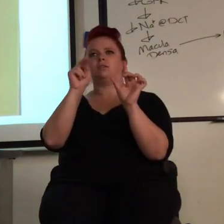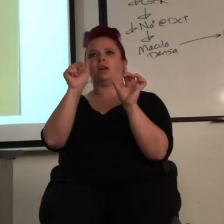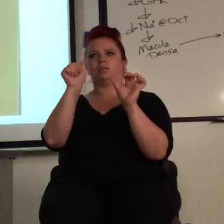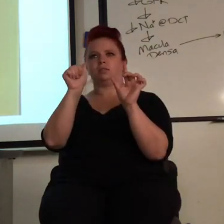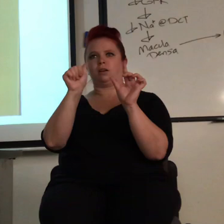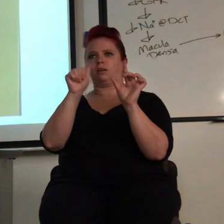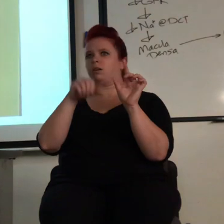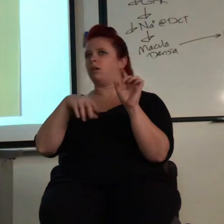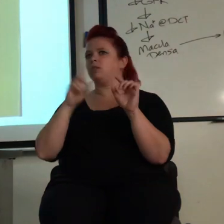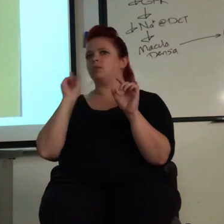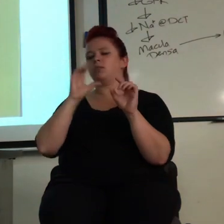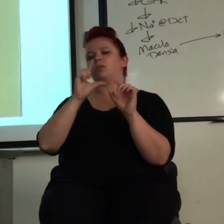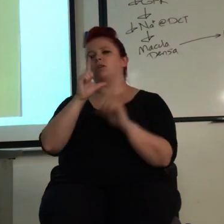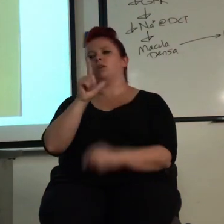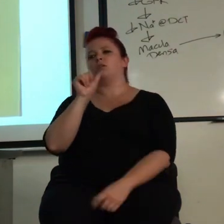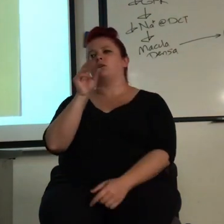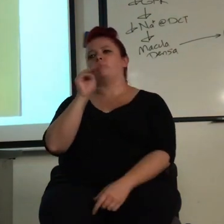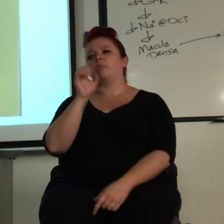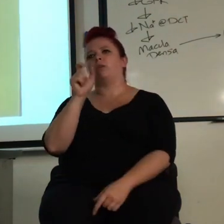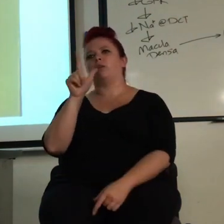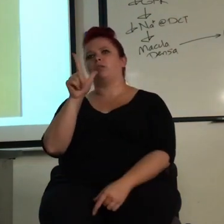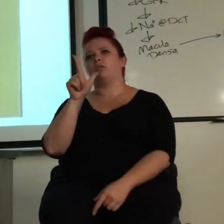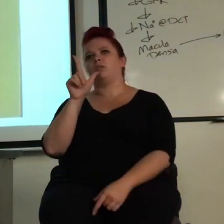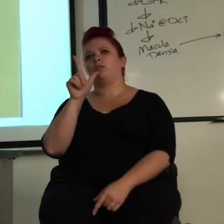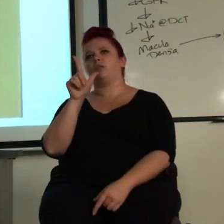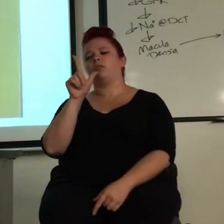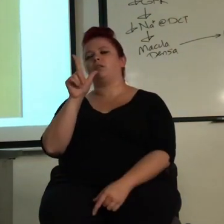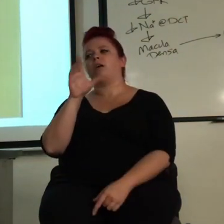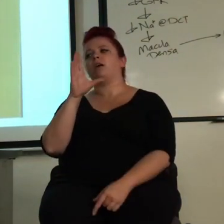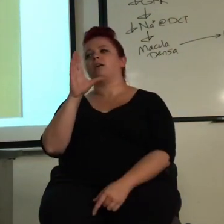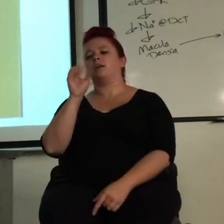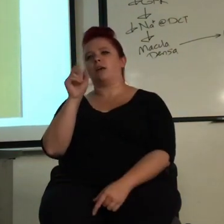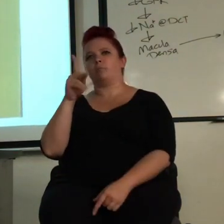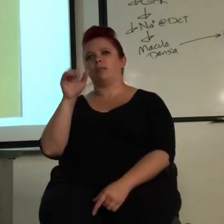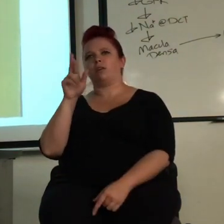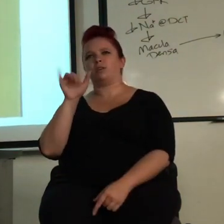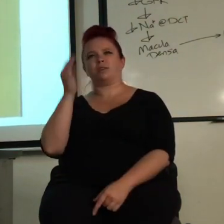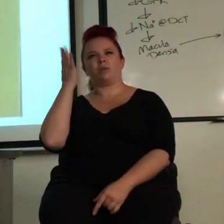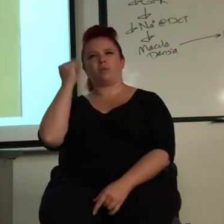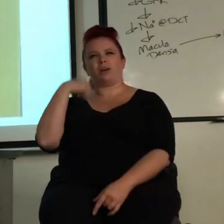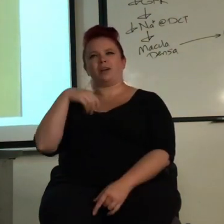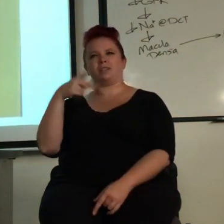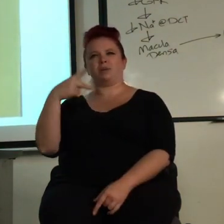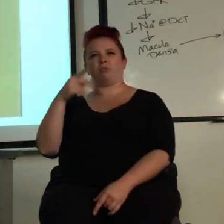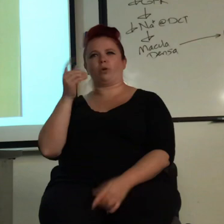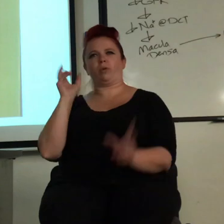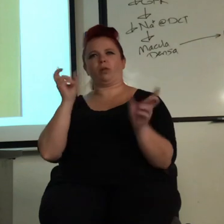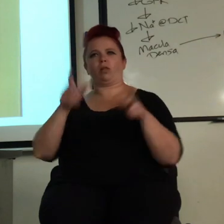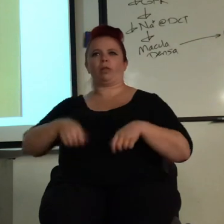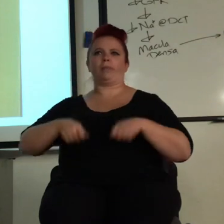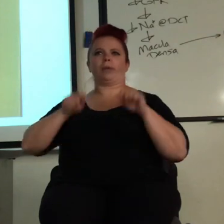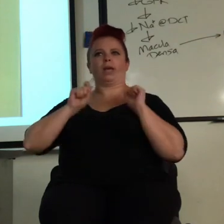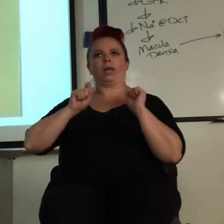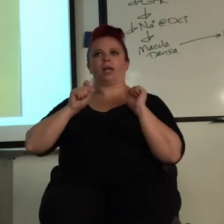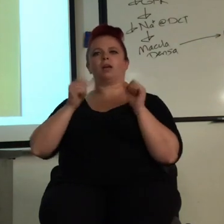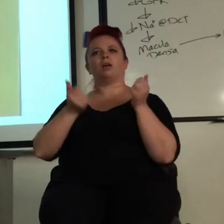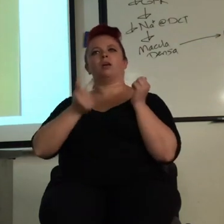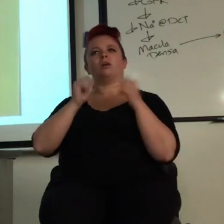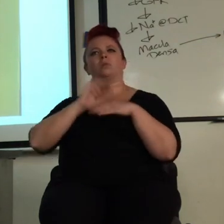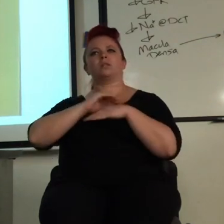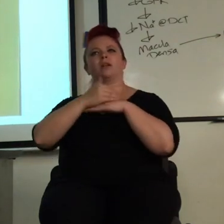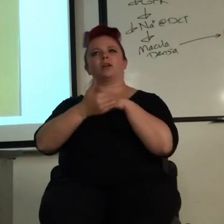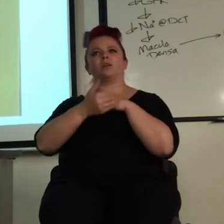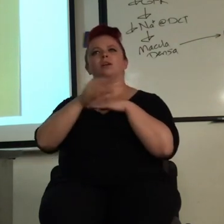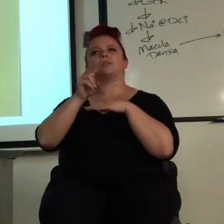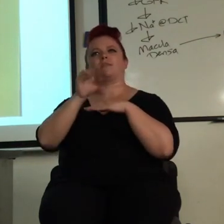Here's the glomerular capillaries. Why did they put a purple blanket over it? Which layer is it, parietal or visceral?